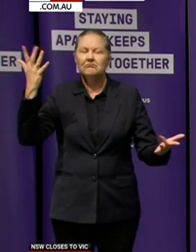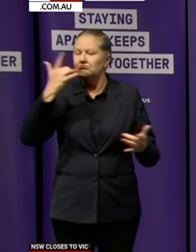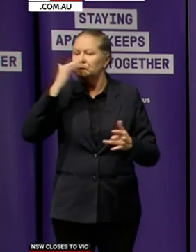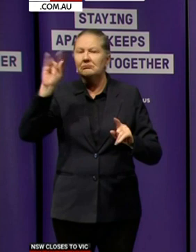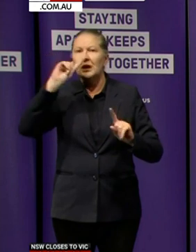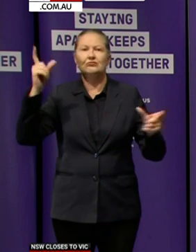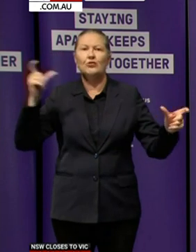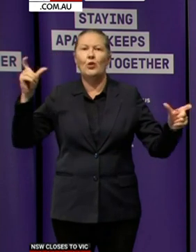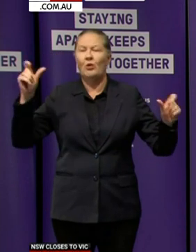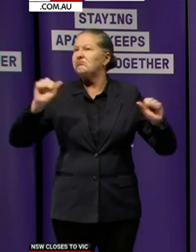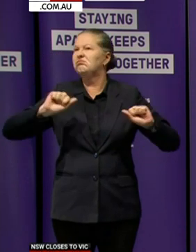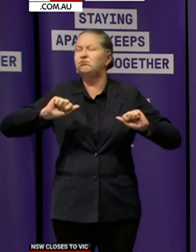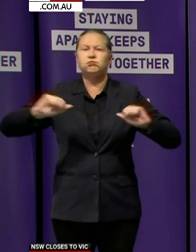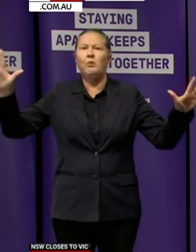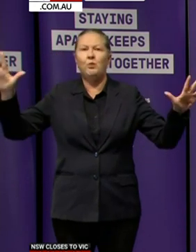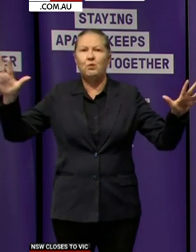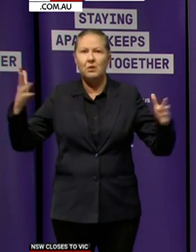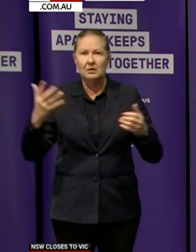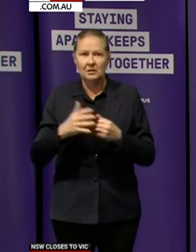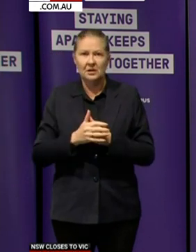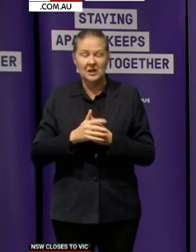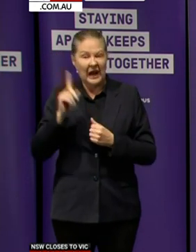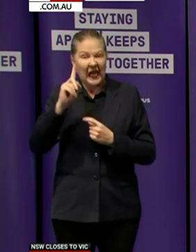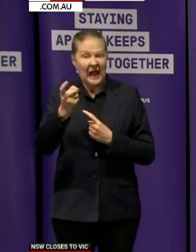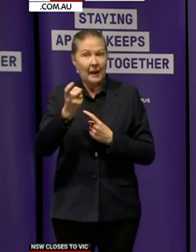of control. Cusp of a second wave,